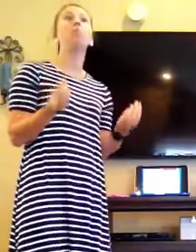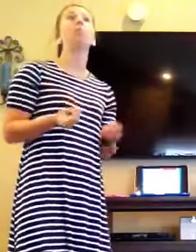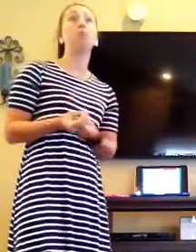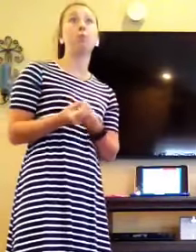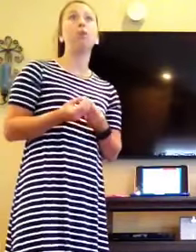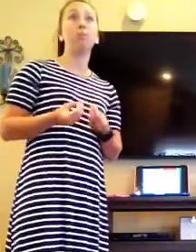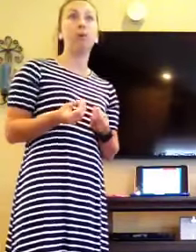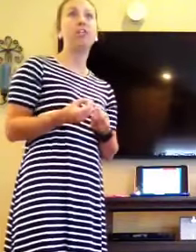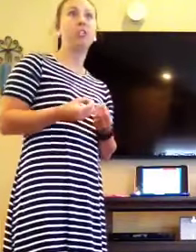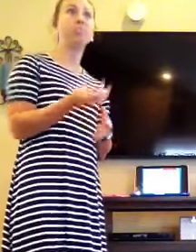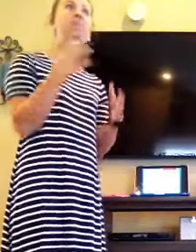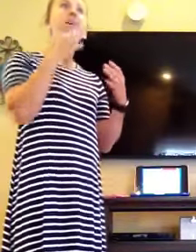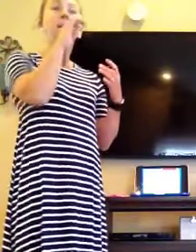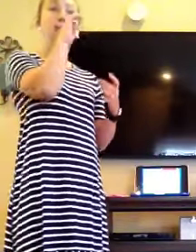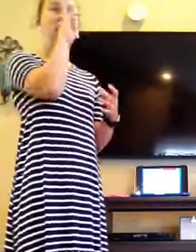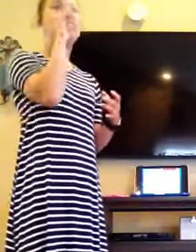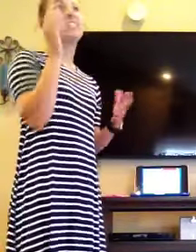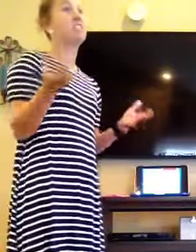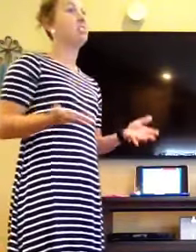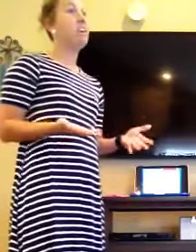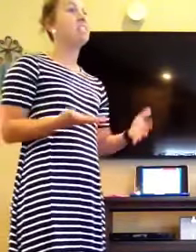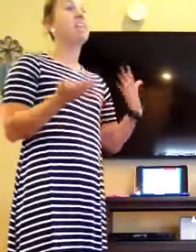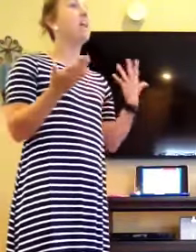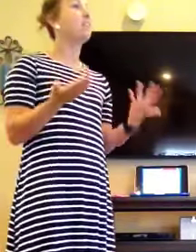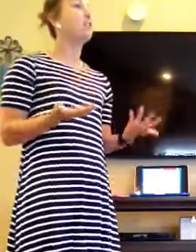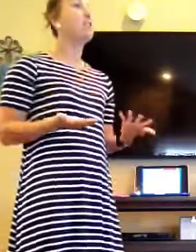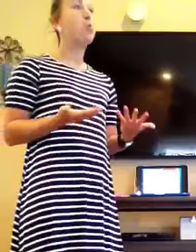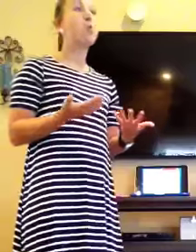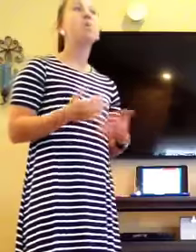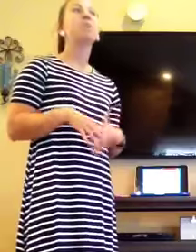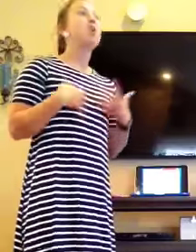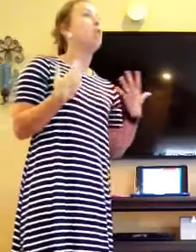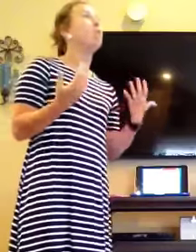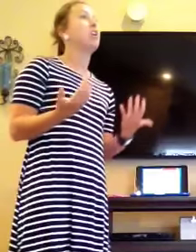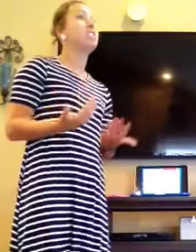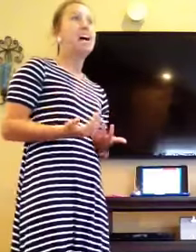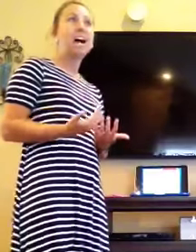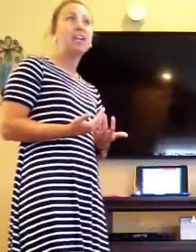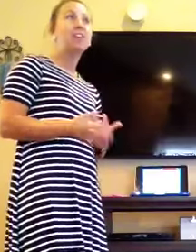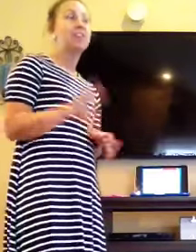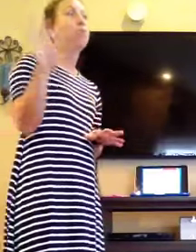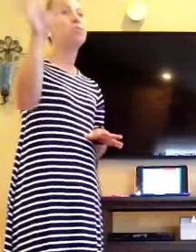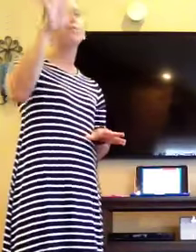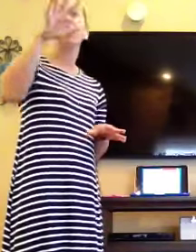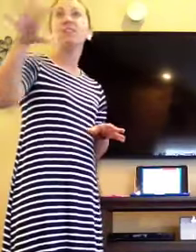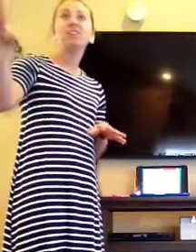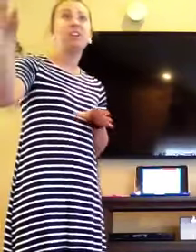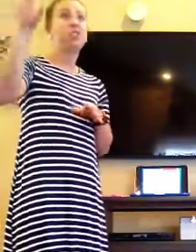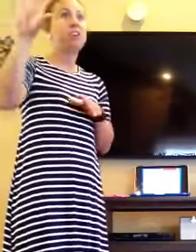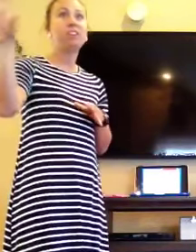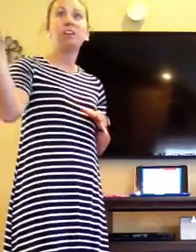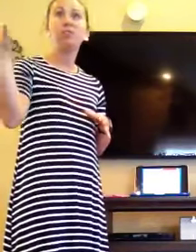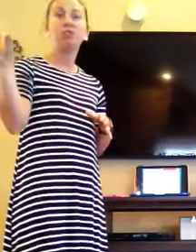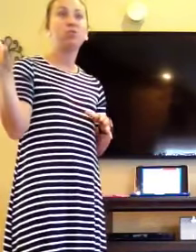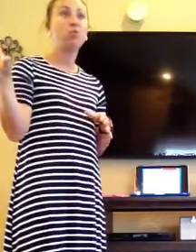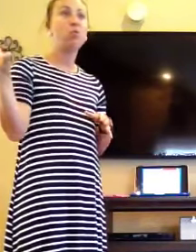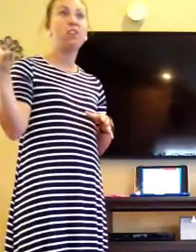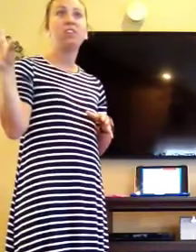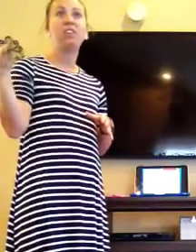bit more preparation. Because let's just face it, after school, we are tired. If we're doing all these other things after school that the kids